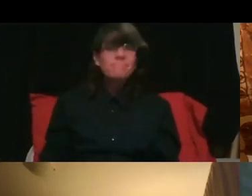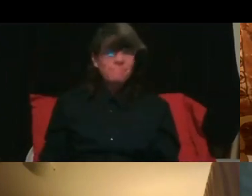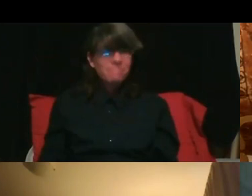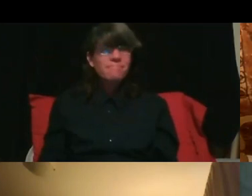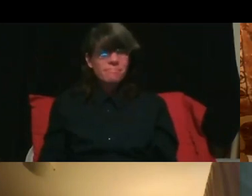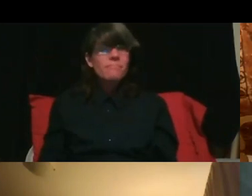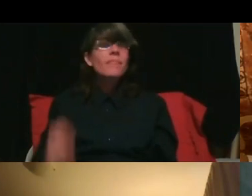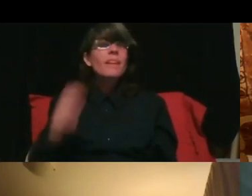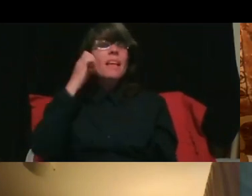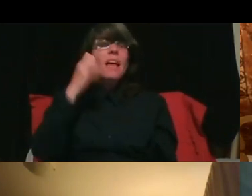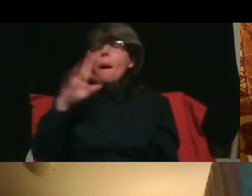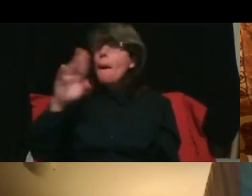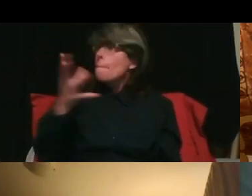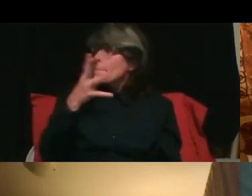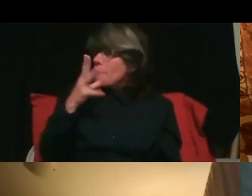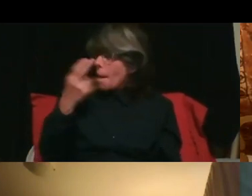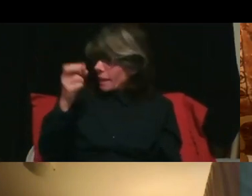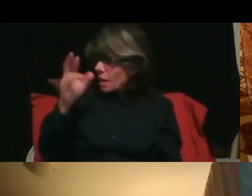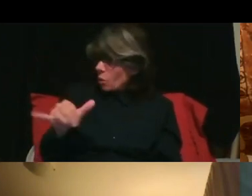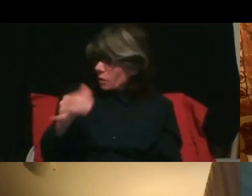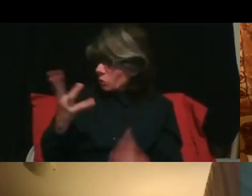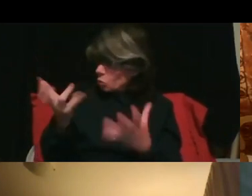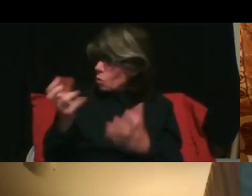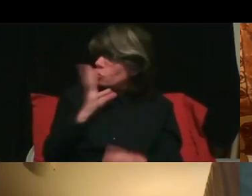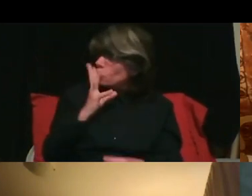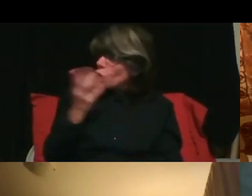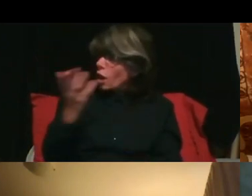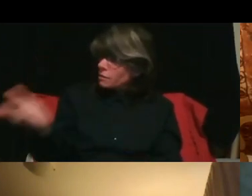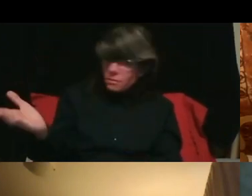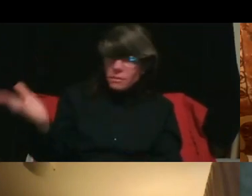Mom and Harry, would you like to say something?